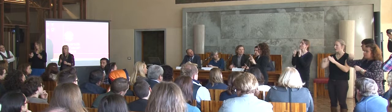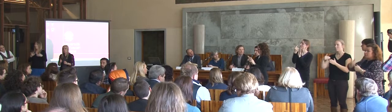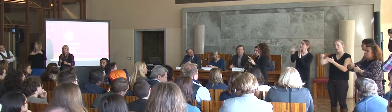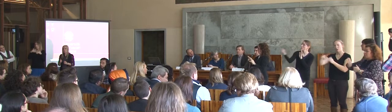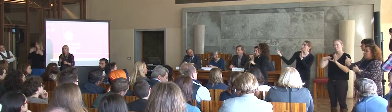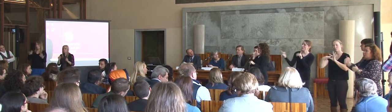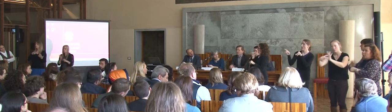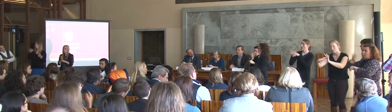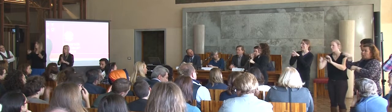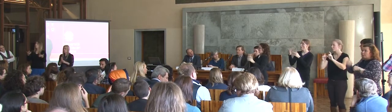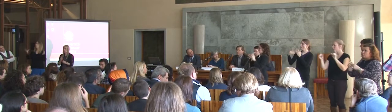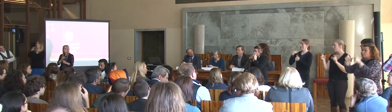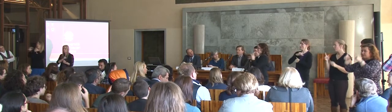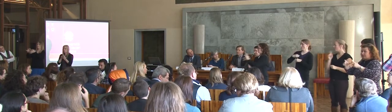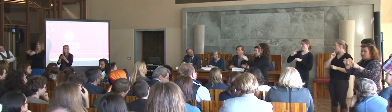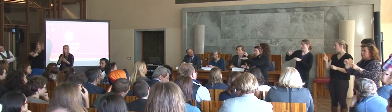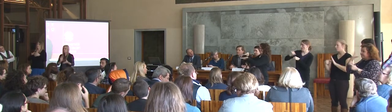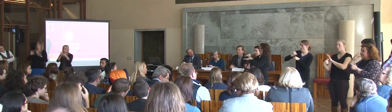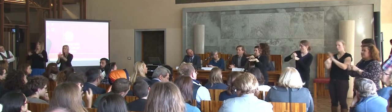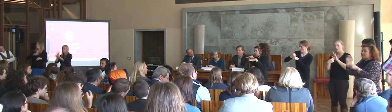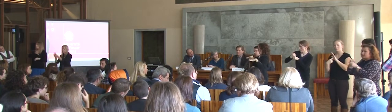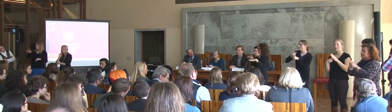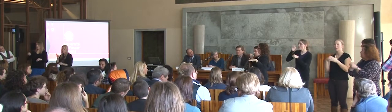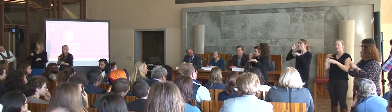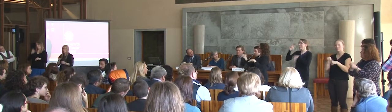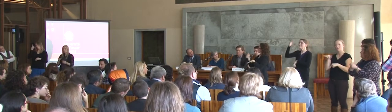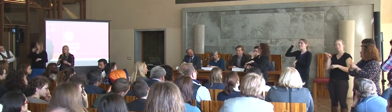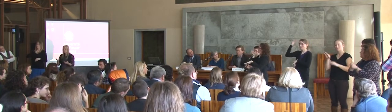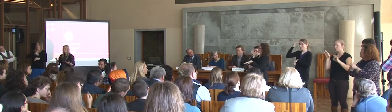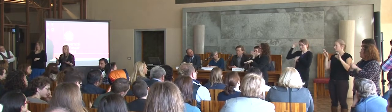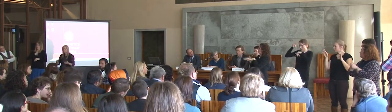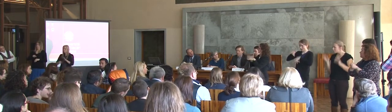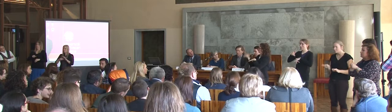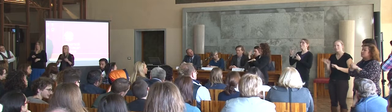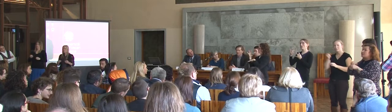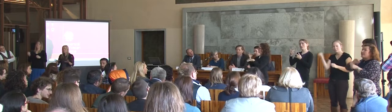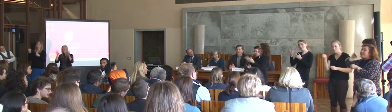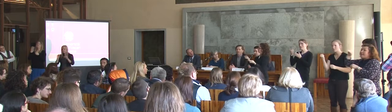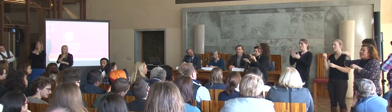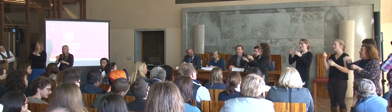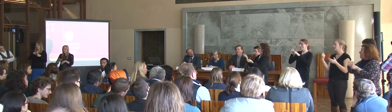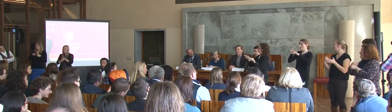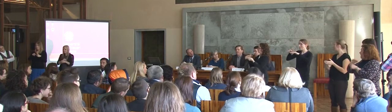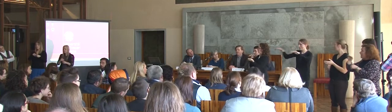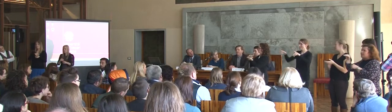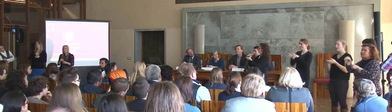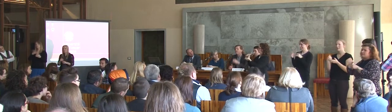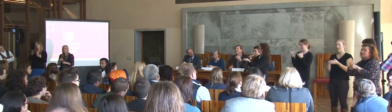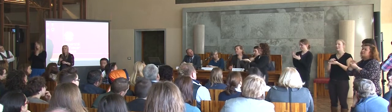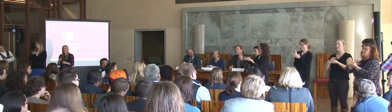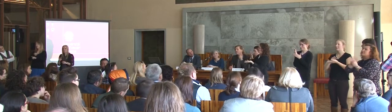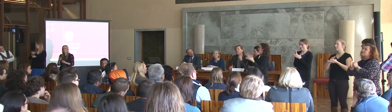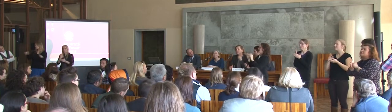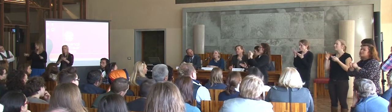connecting the network and take usage of all the skills that is out there. So it's all about Spread Design in some ways, like sign language